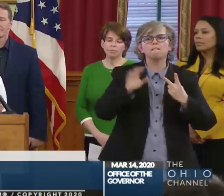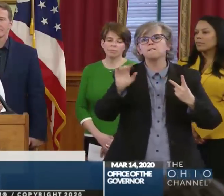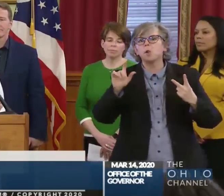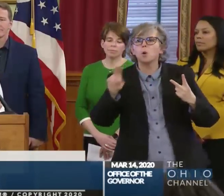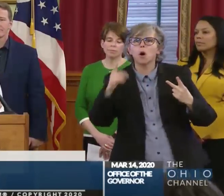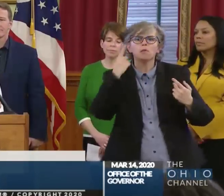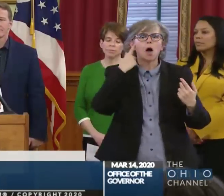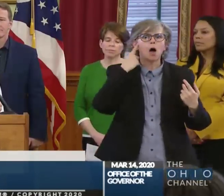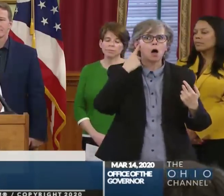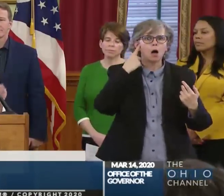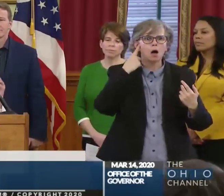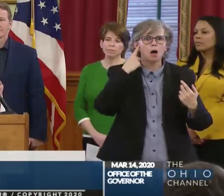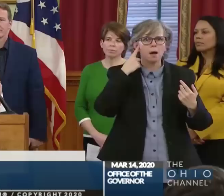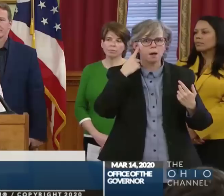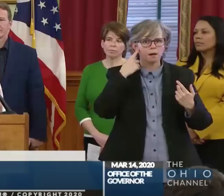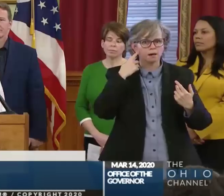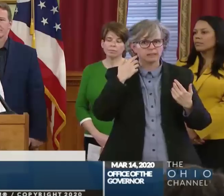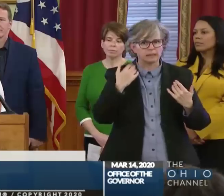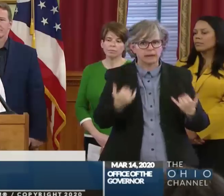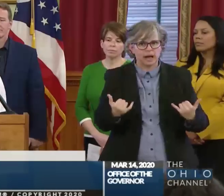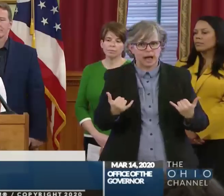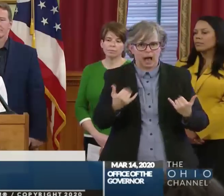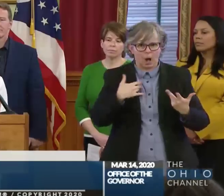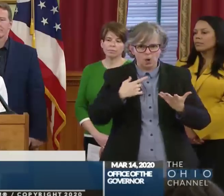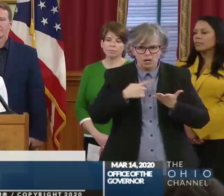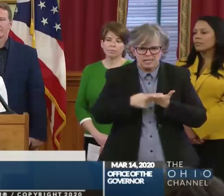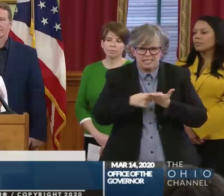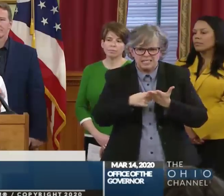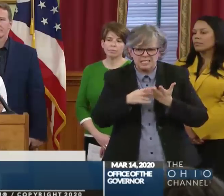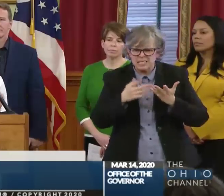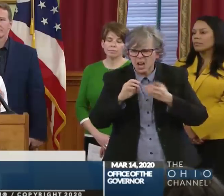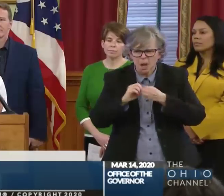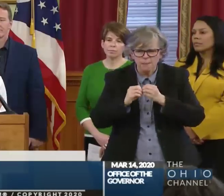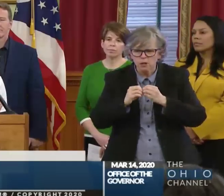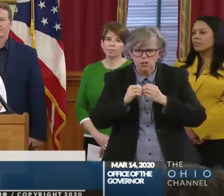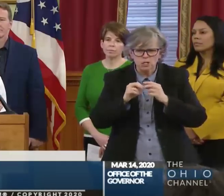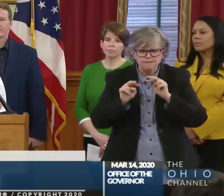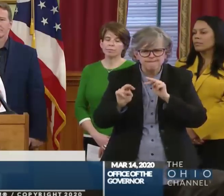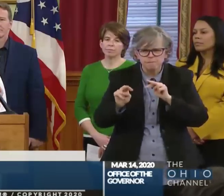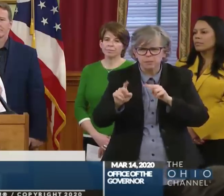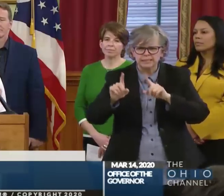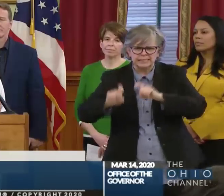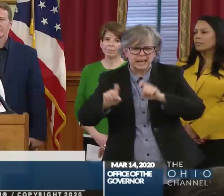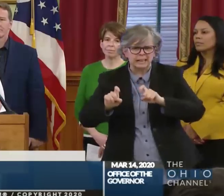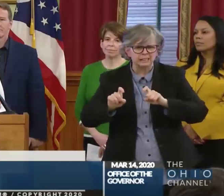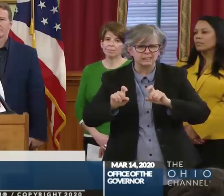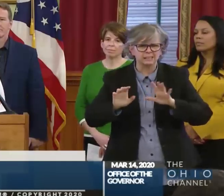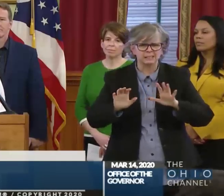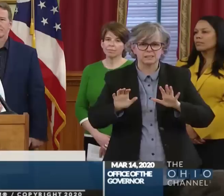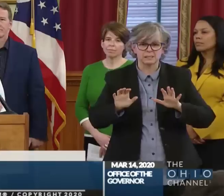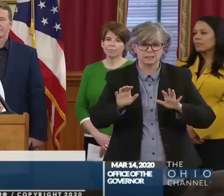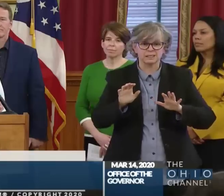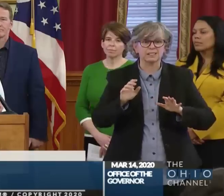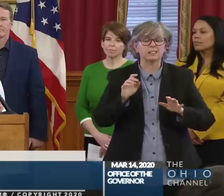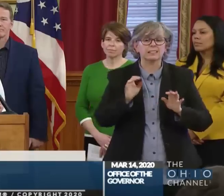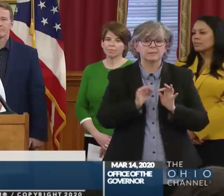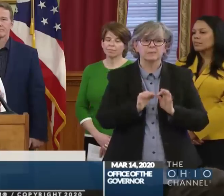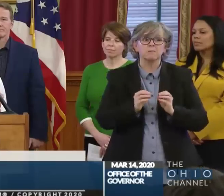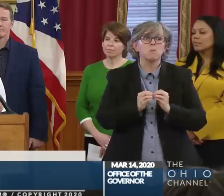and tests right now, but we're way past that. And I think it's important to all my colleagues across